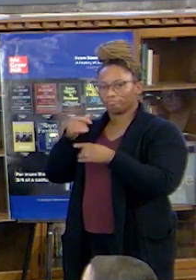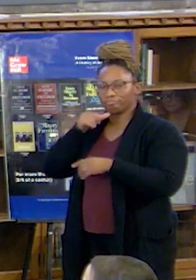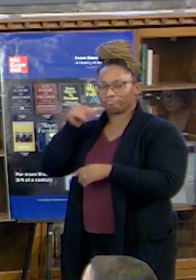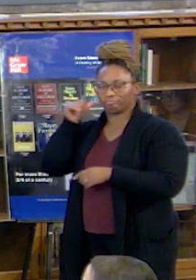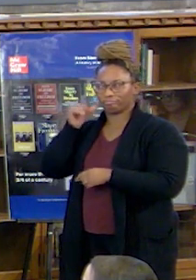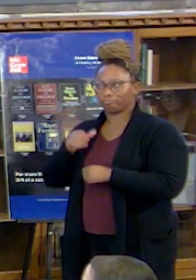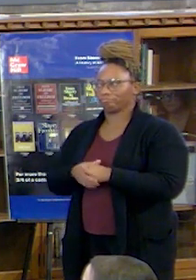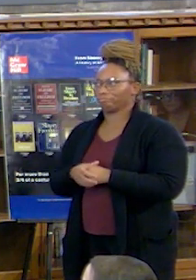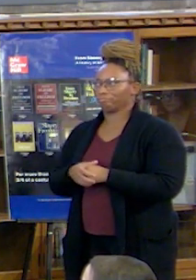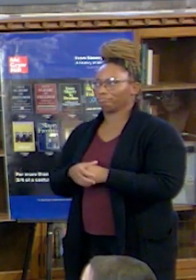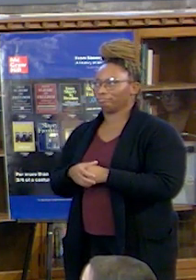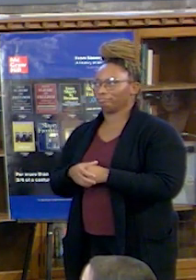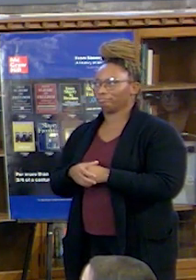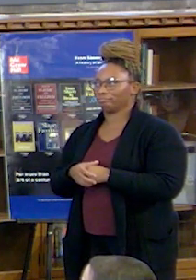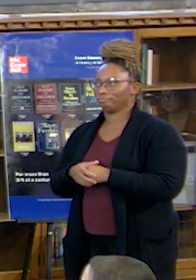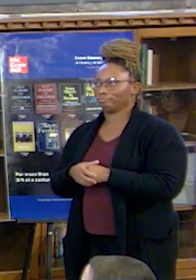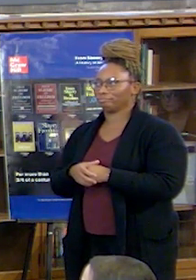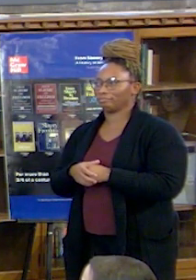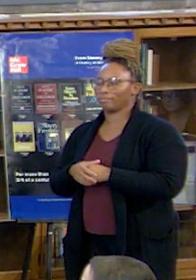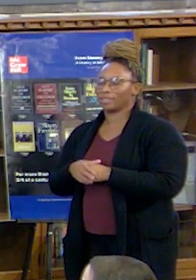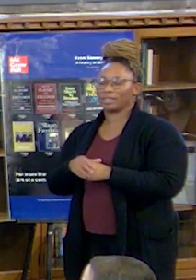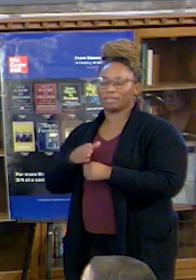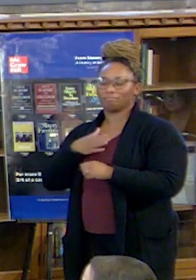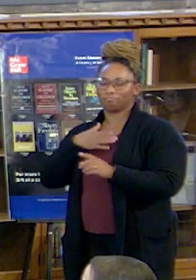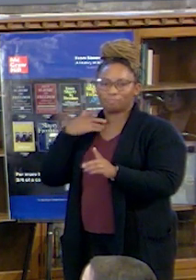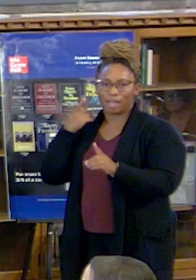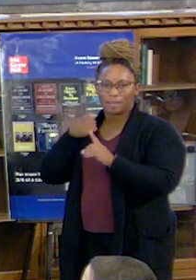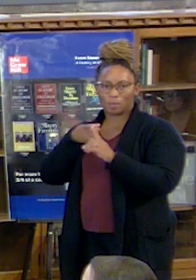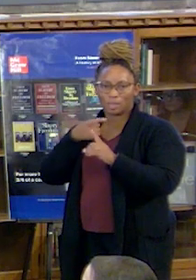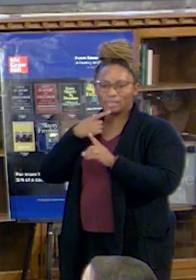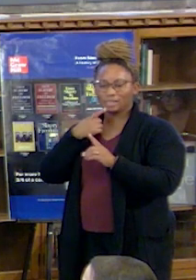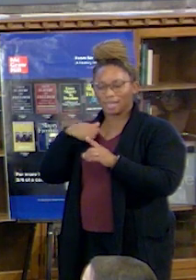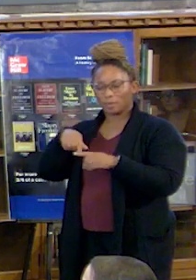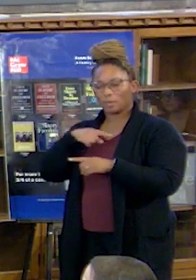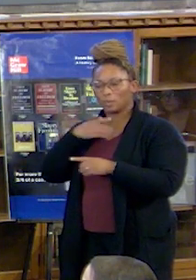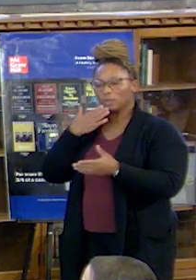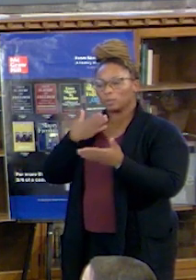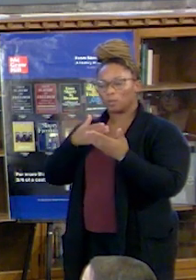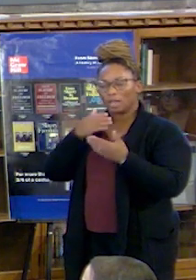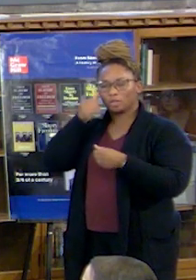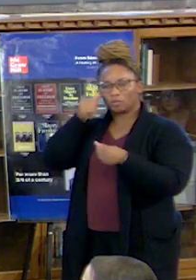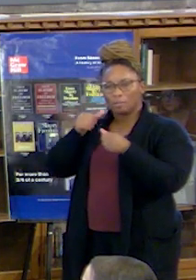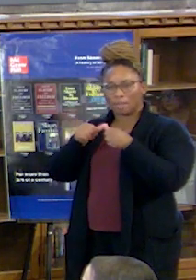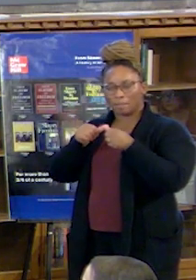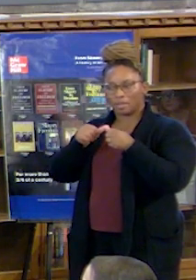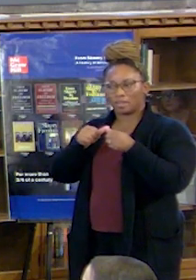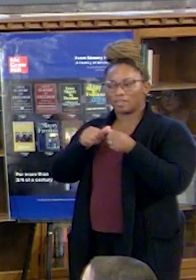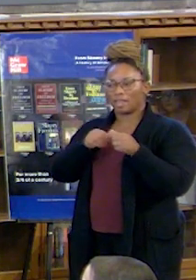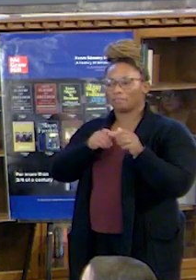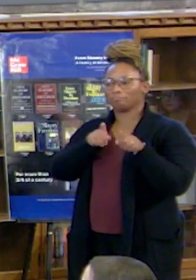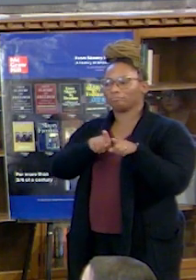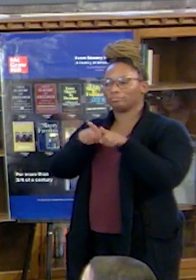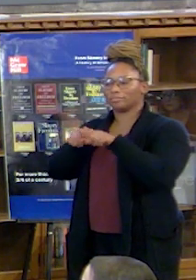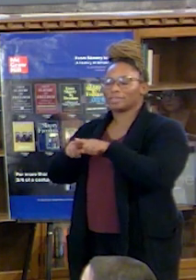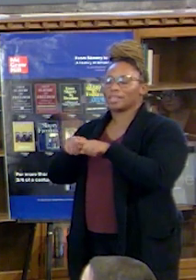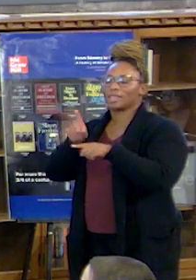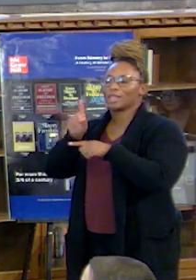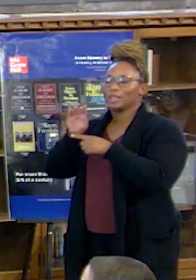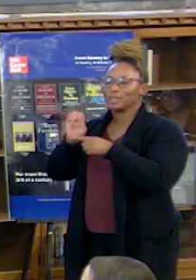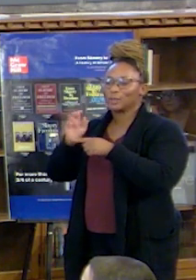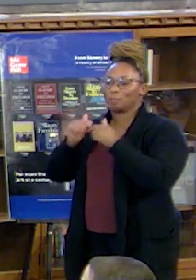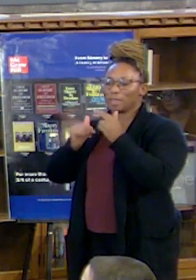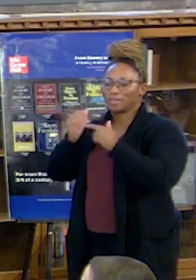yesterday um all of this is to say that we would do well to recall that alongside the Duke buildings and